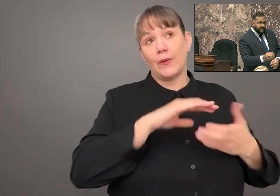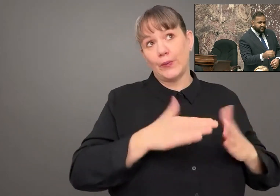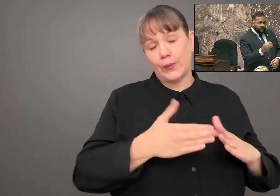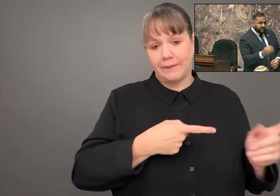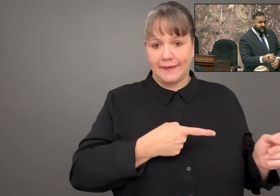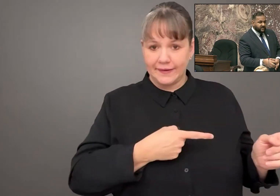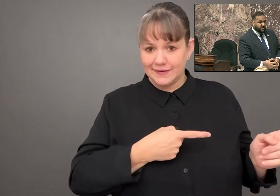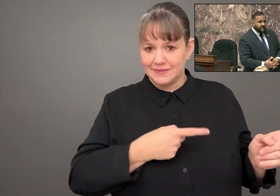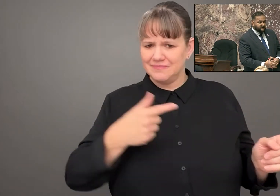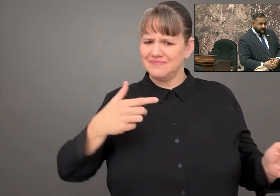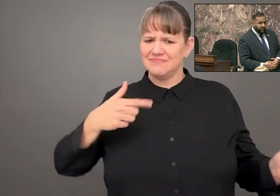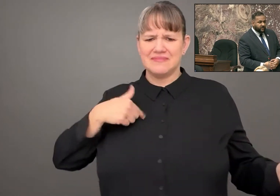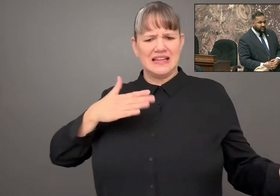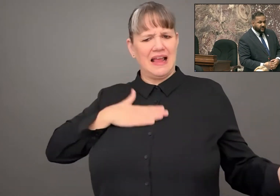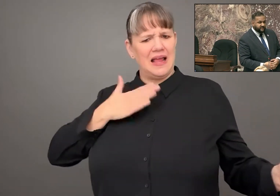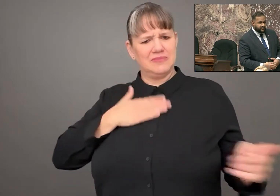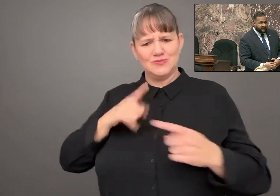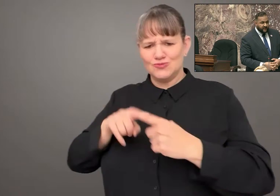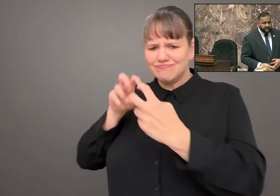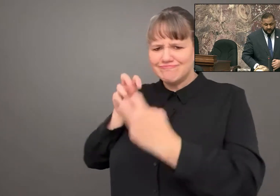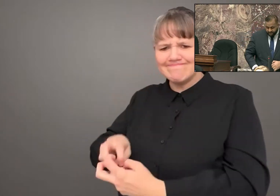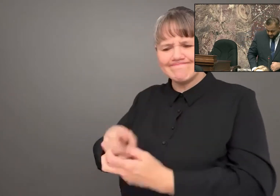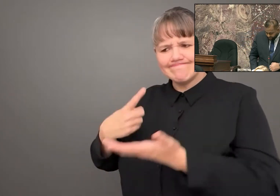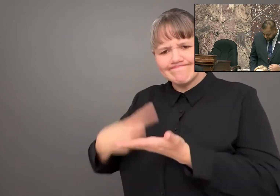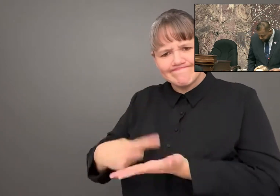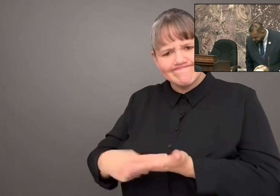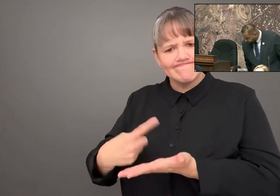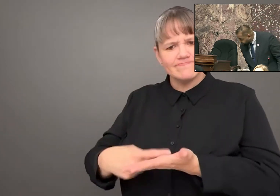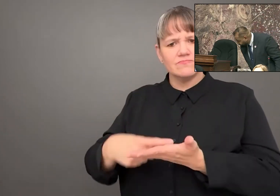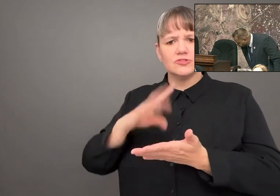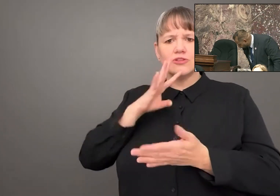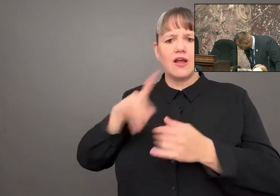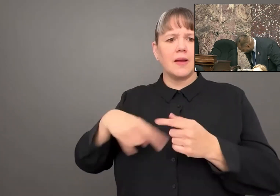about the steps that we're taking to support communities like Mackenzie.